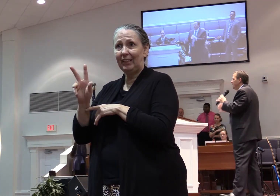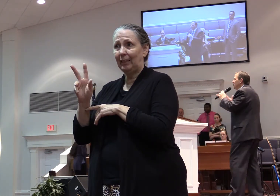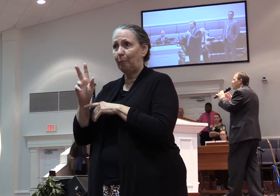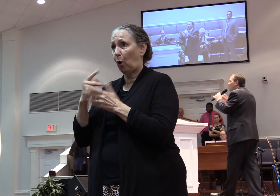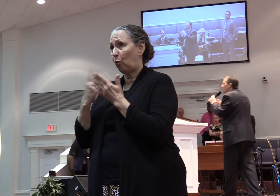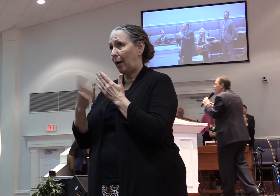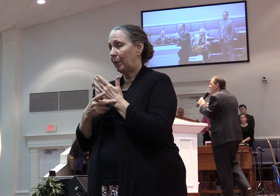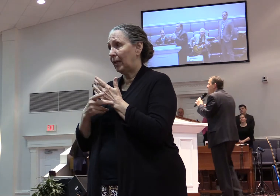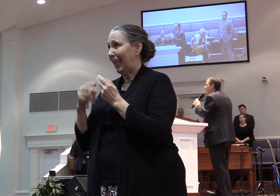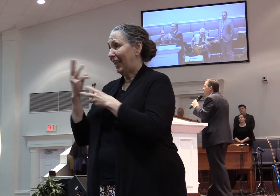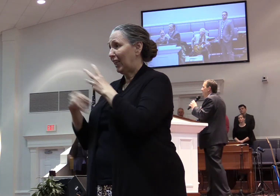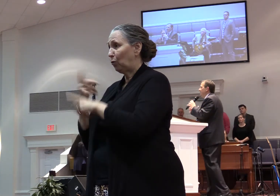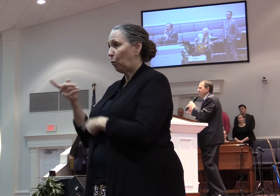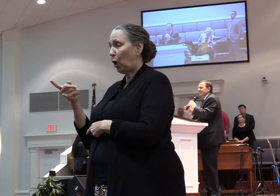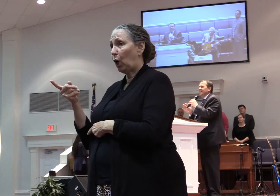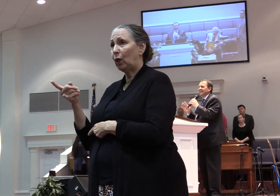And this world